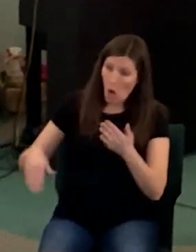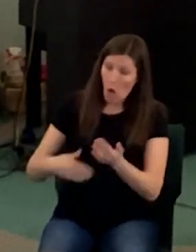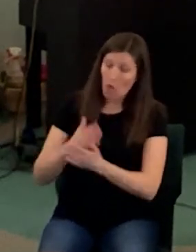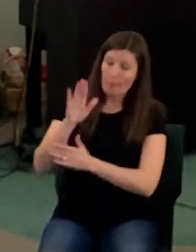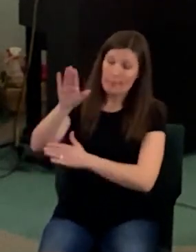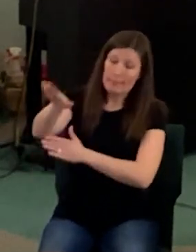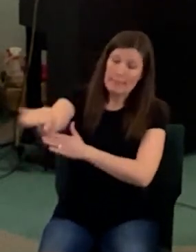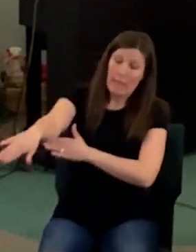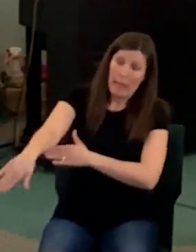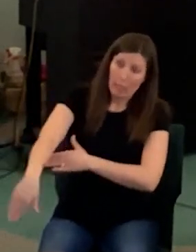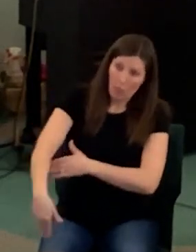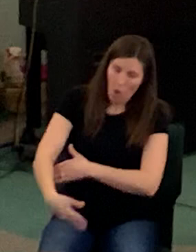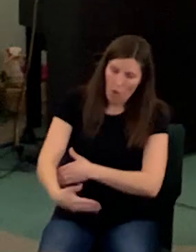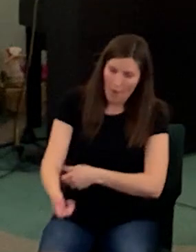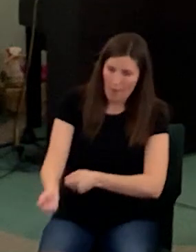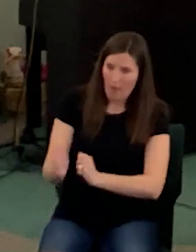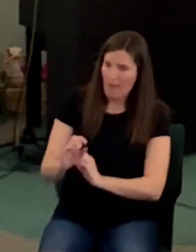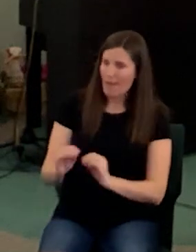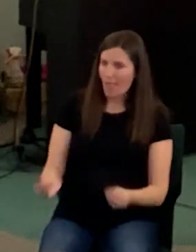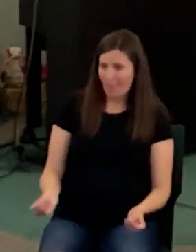caught nothing.